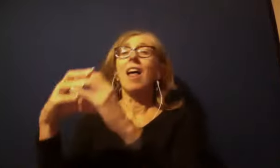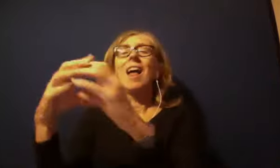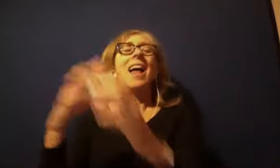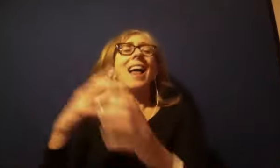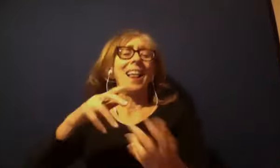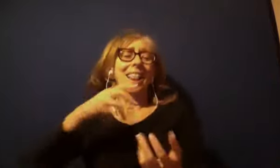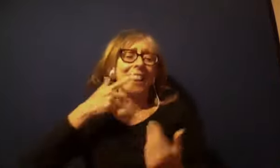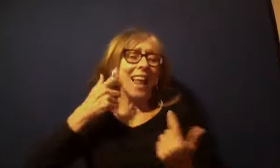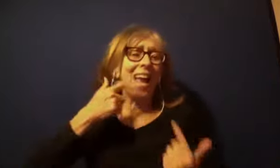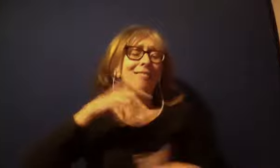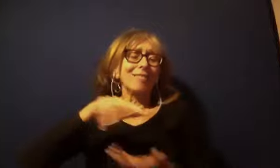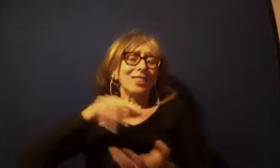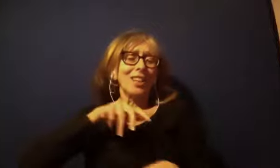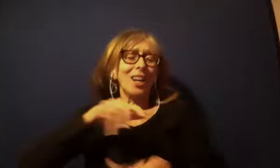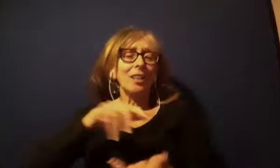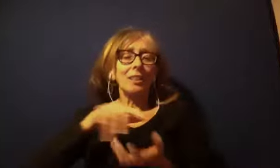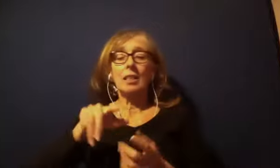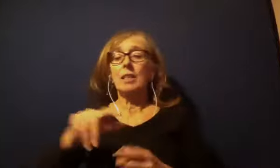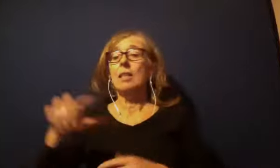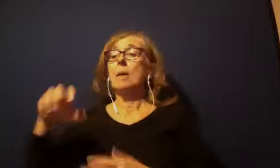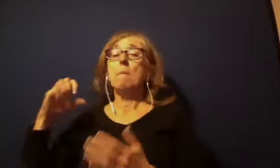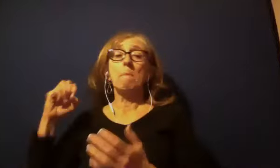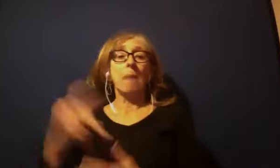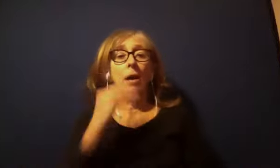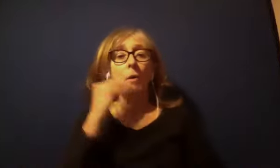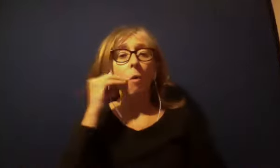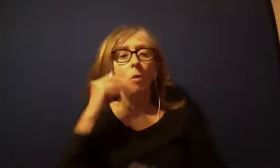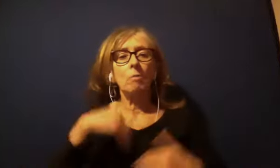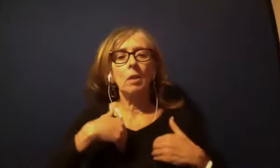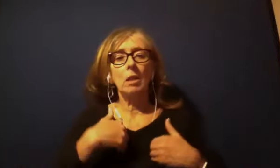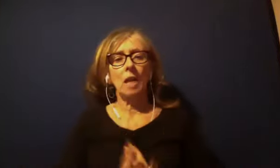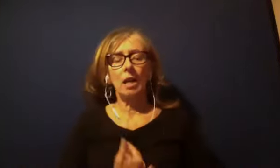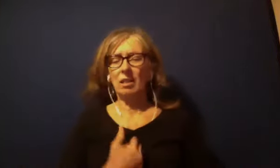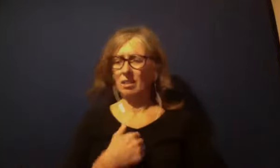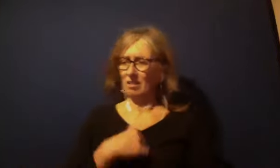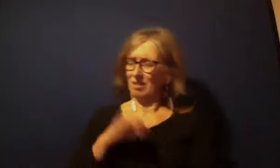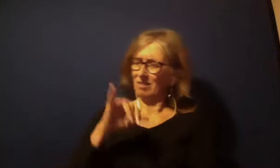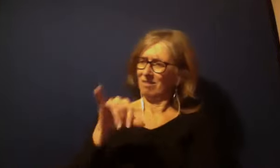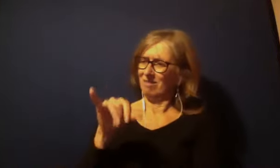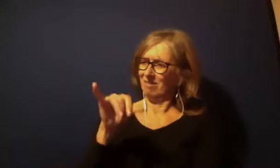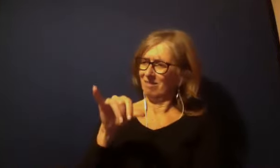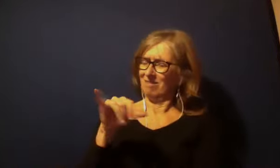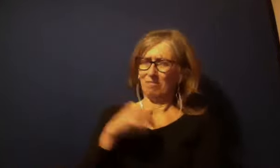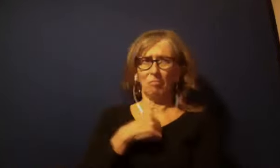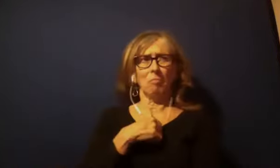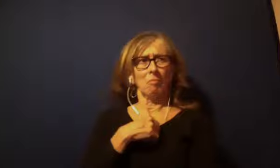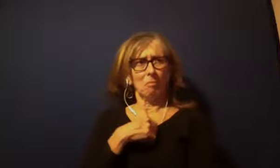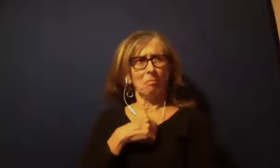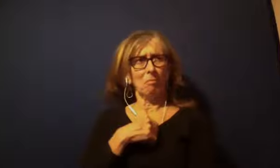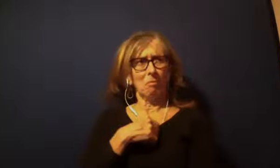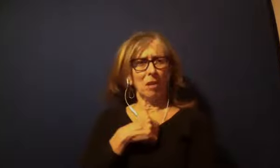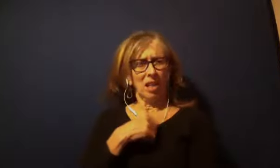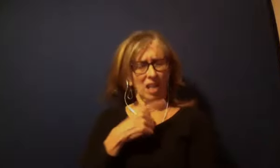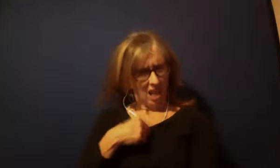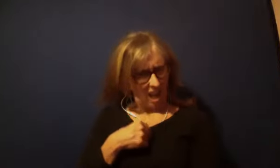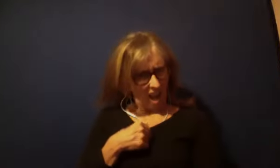just laughed and joked and carried on. But she was very tired as a result of it. And I remember thinking, I wonder if that could happen for me. I would love that, to be